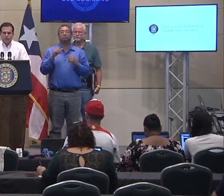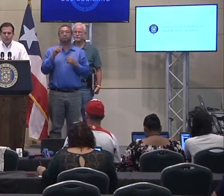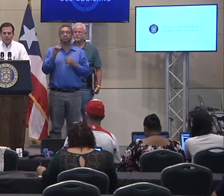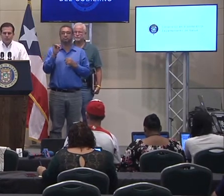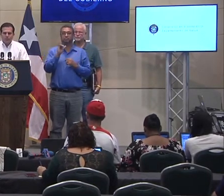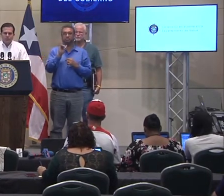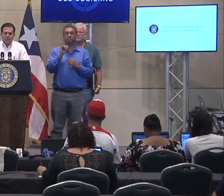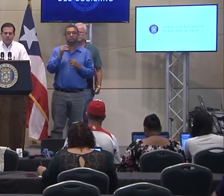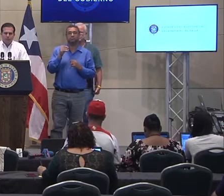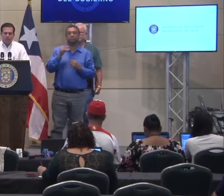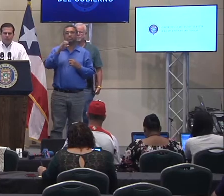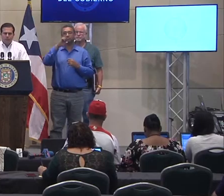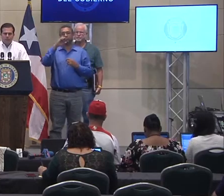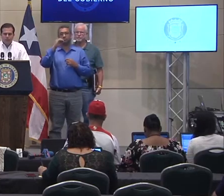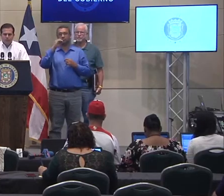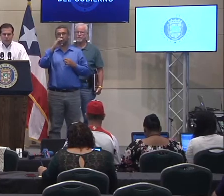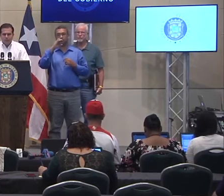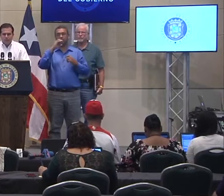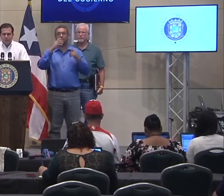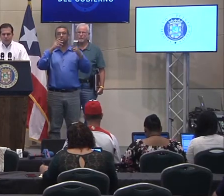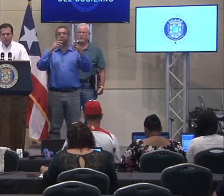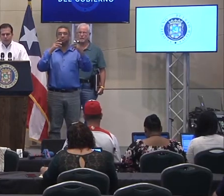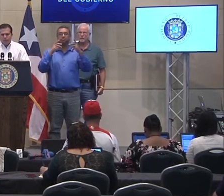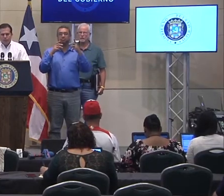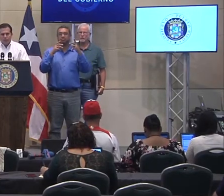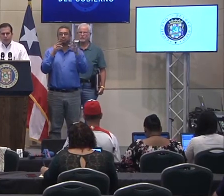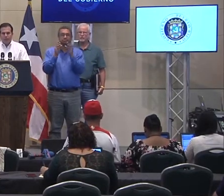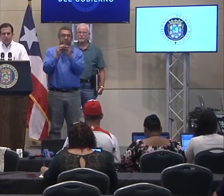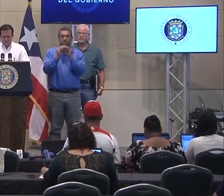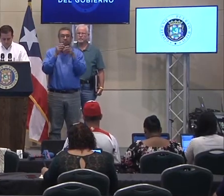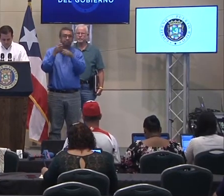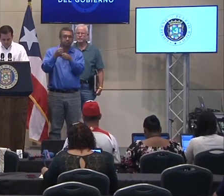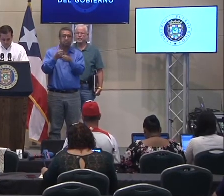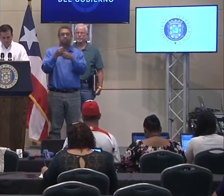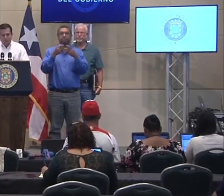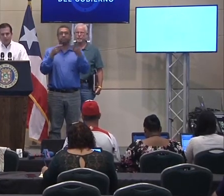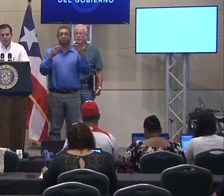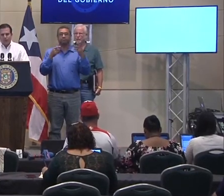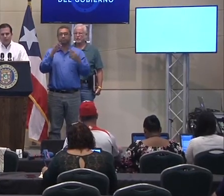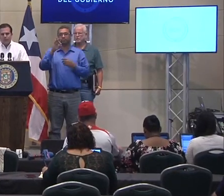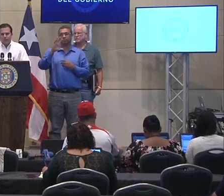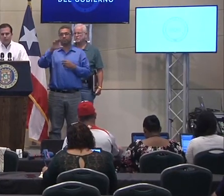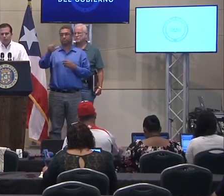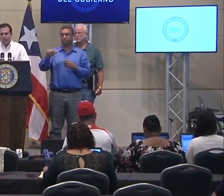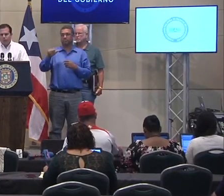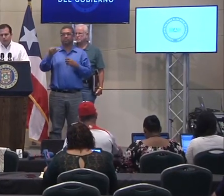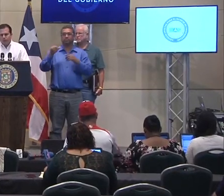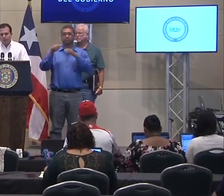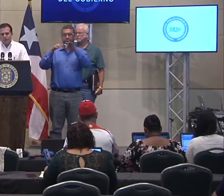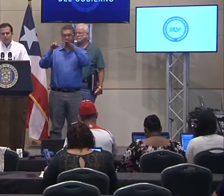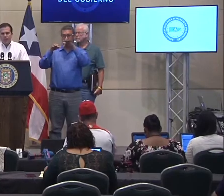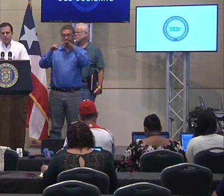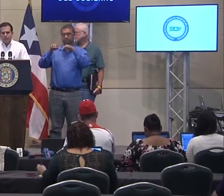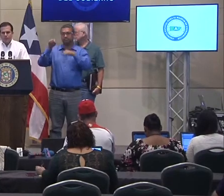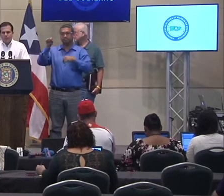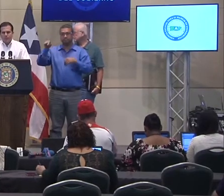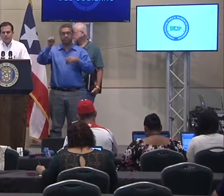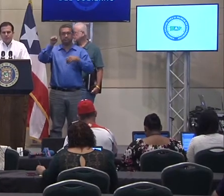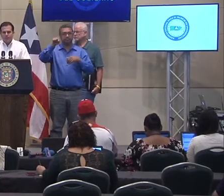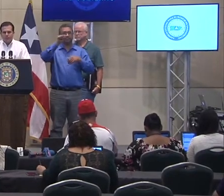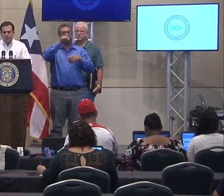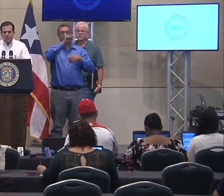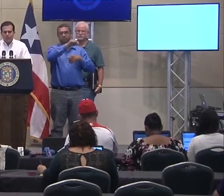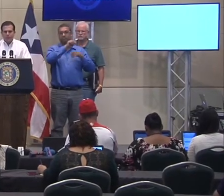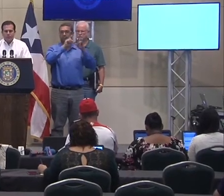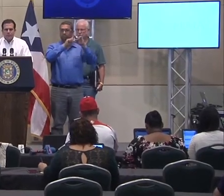He got briefed by myself, the general and FEMA representatives. There were other members from the